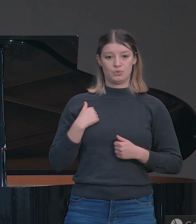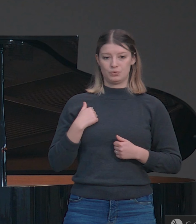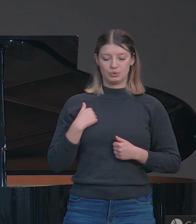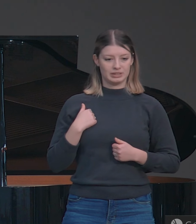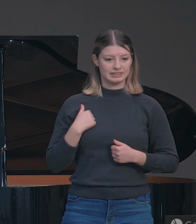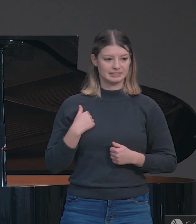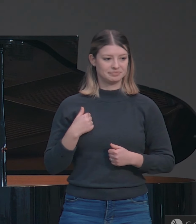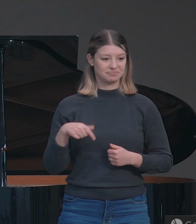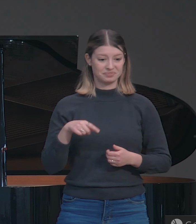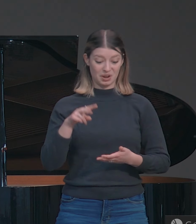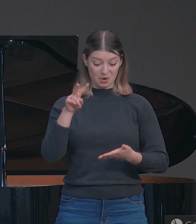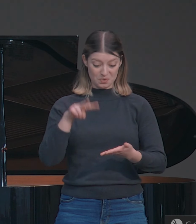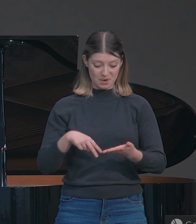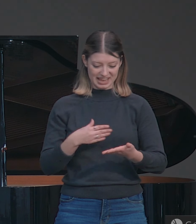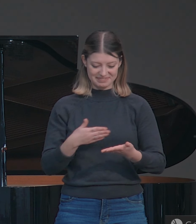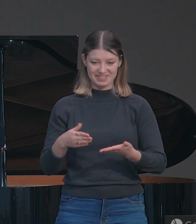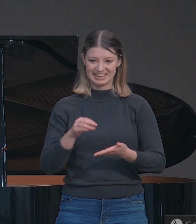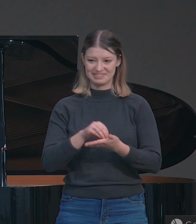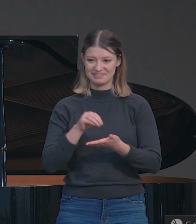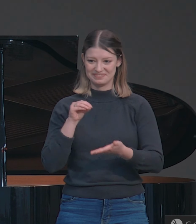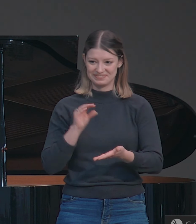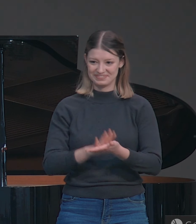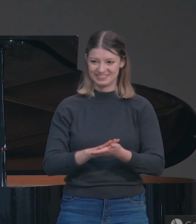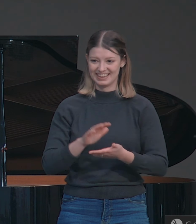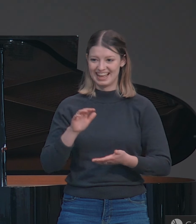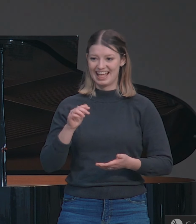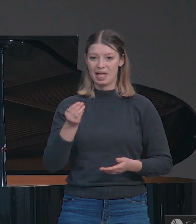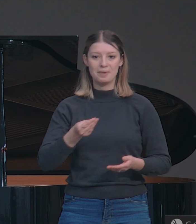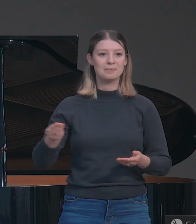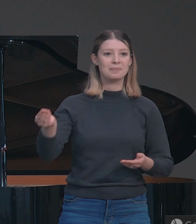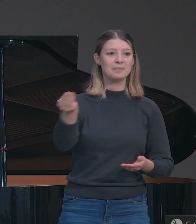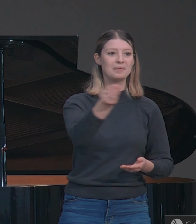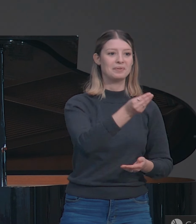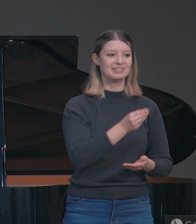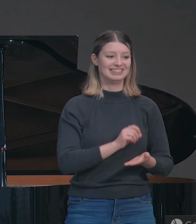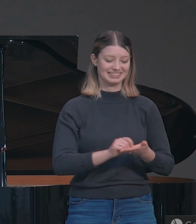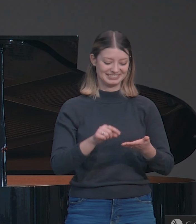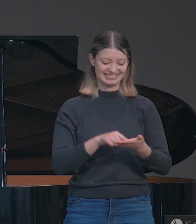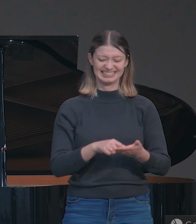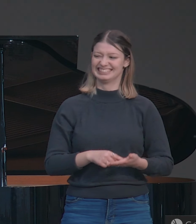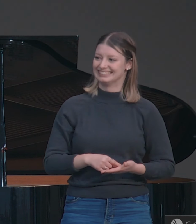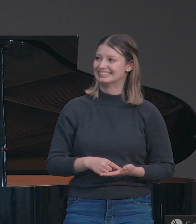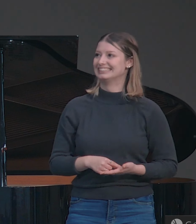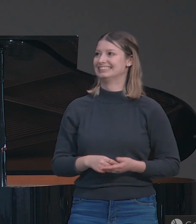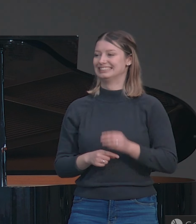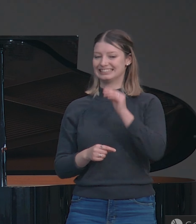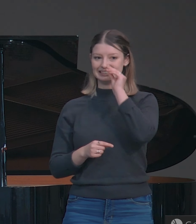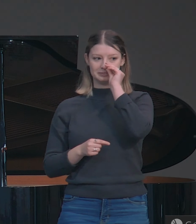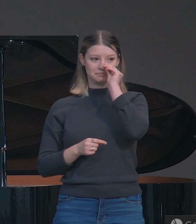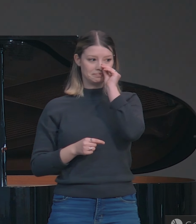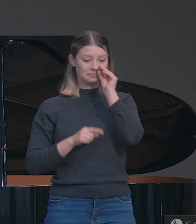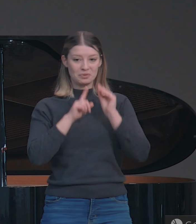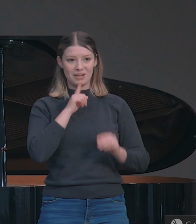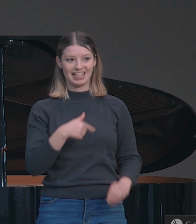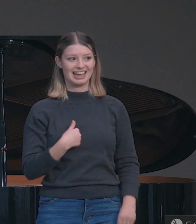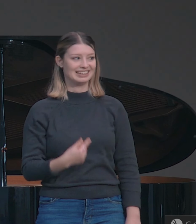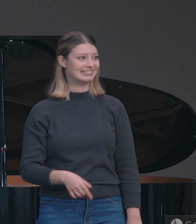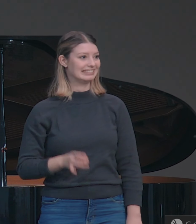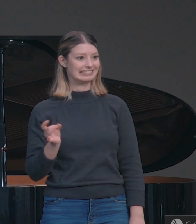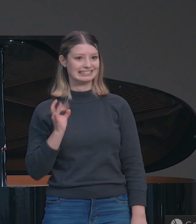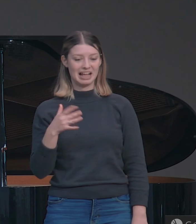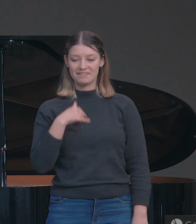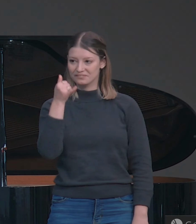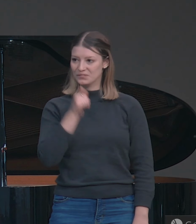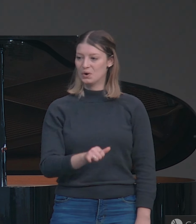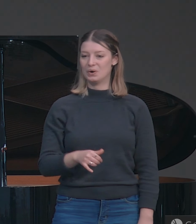when he read some of the things that people were passing around about him, he's just like, man, I was such an impetuous